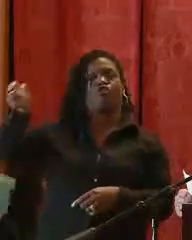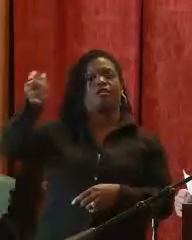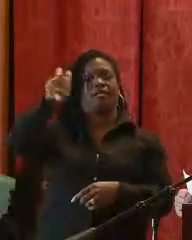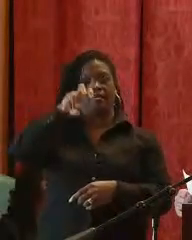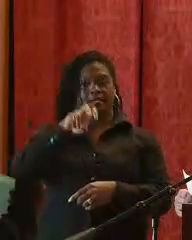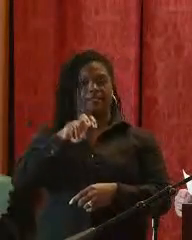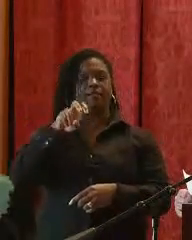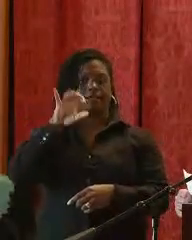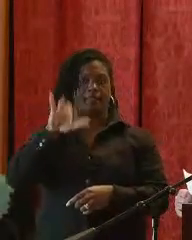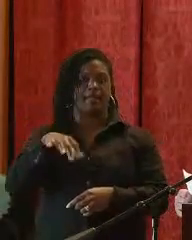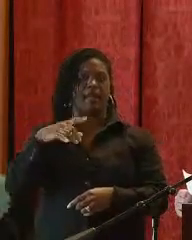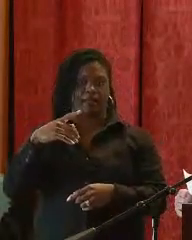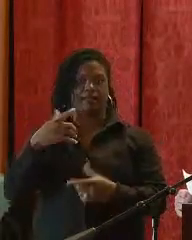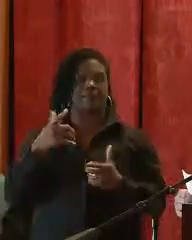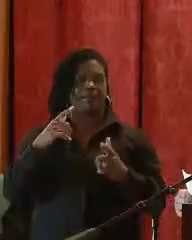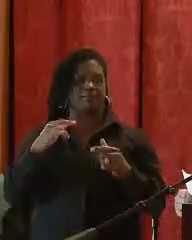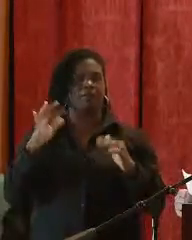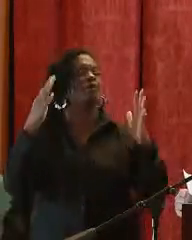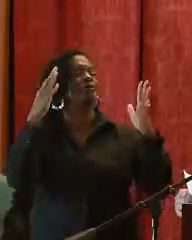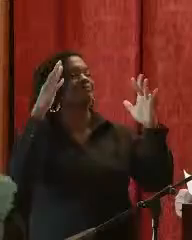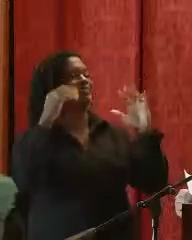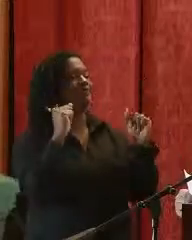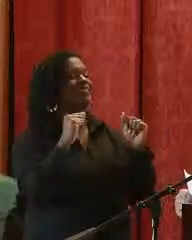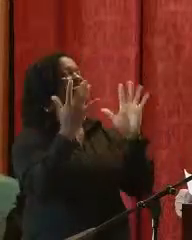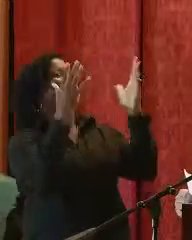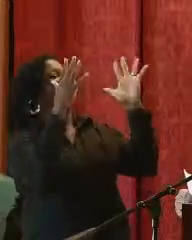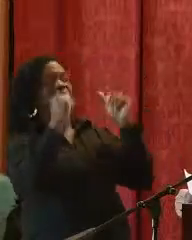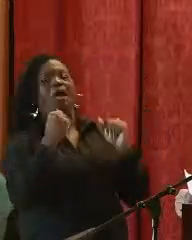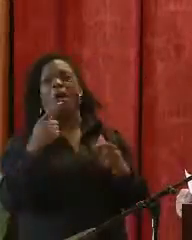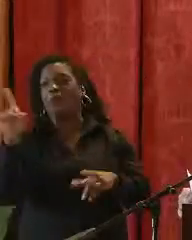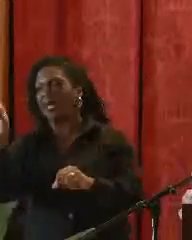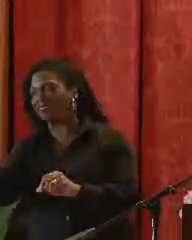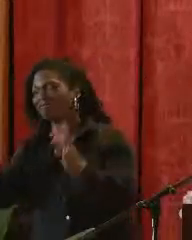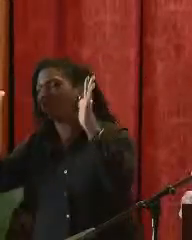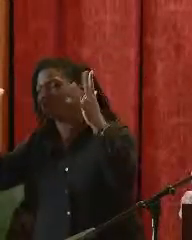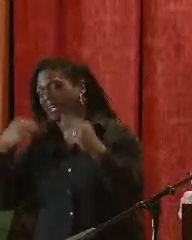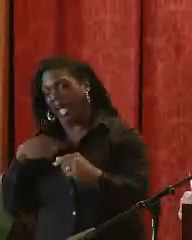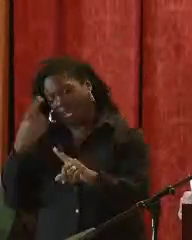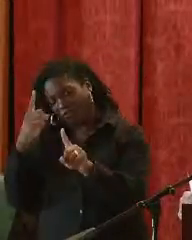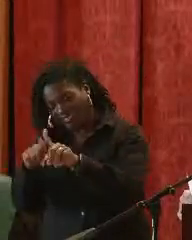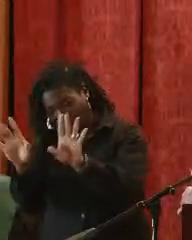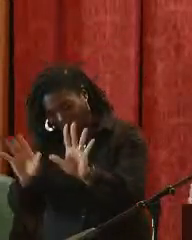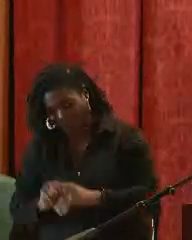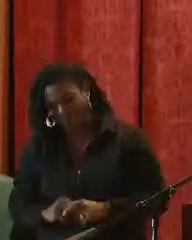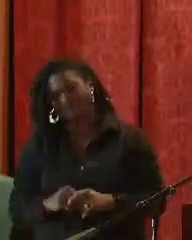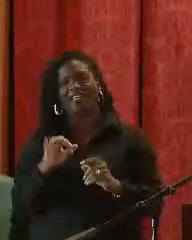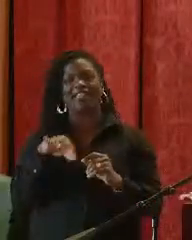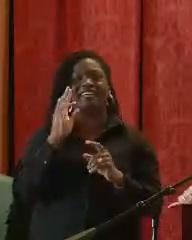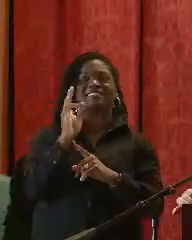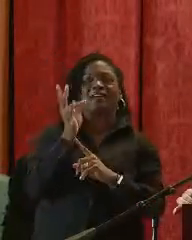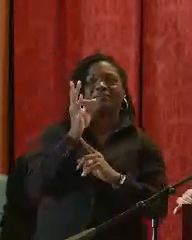and worked with some Go ahead, I'm good with that. Although it's not going to count as part of my 7 minutes.